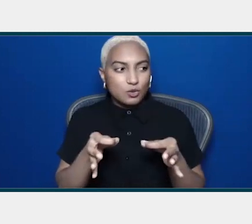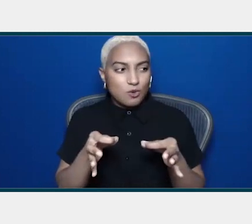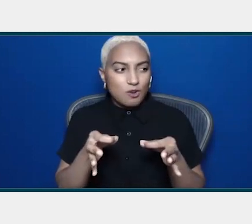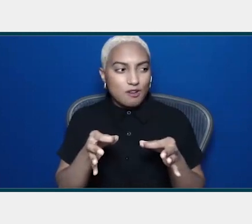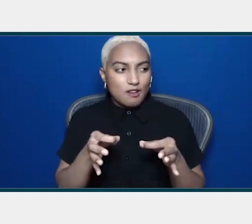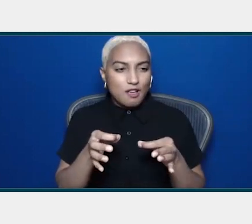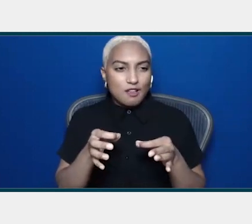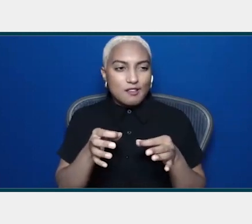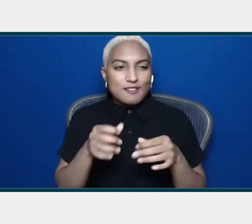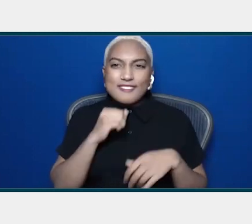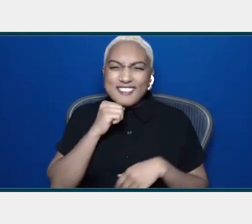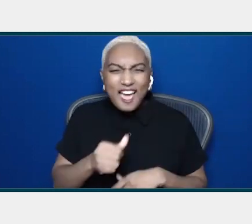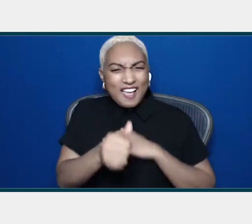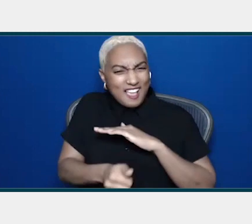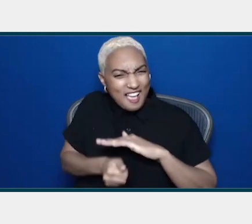expectation that